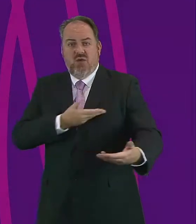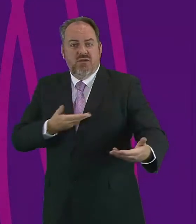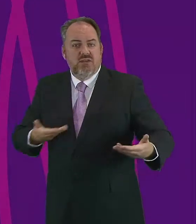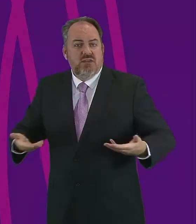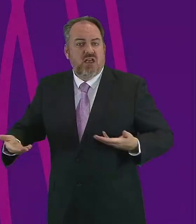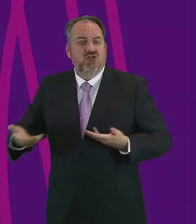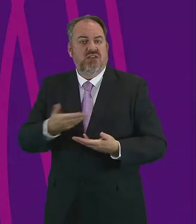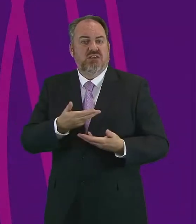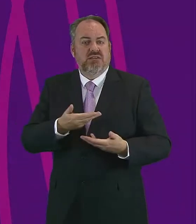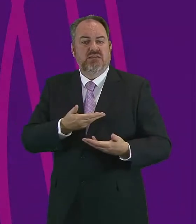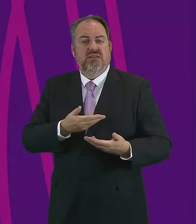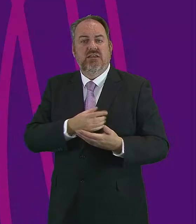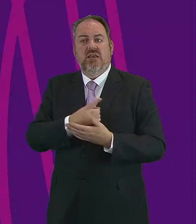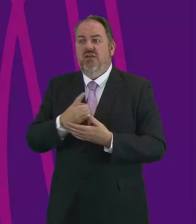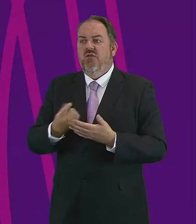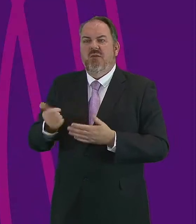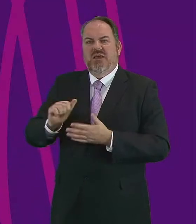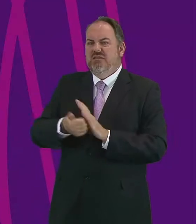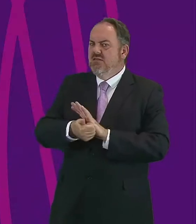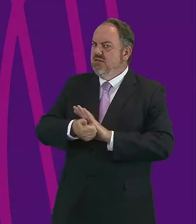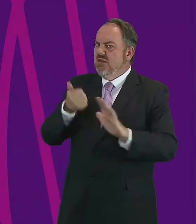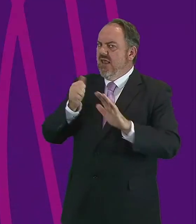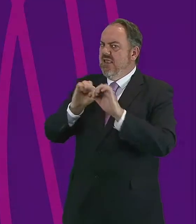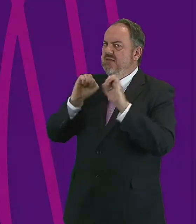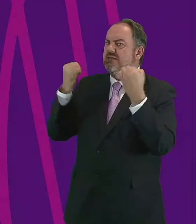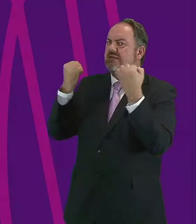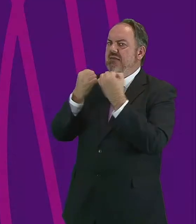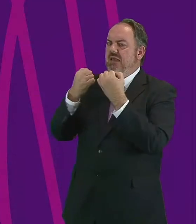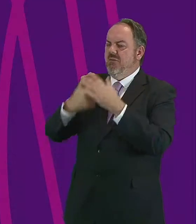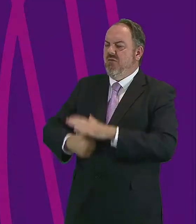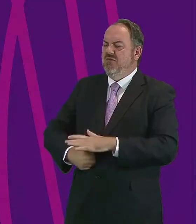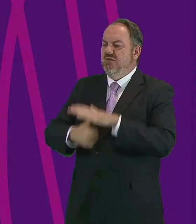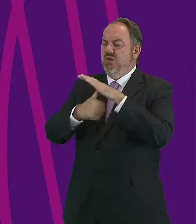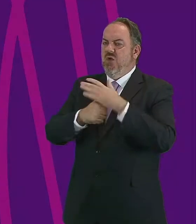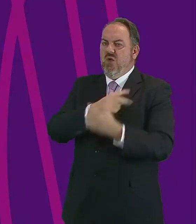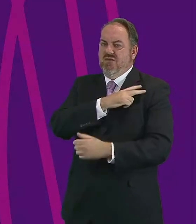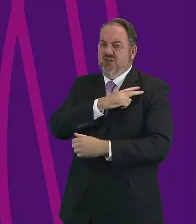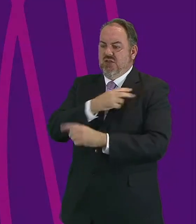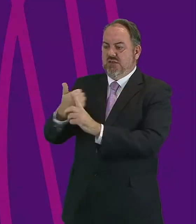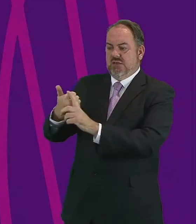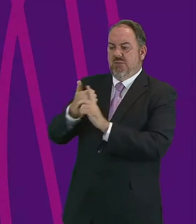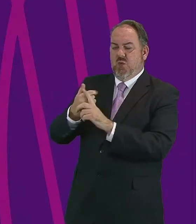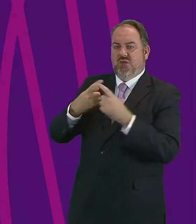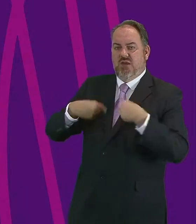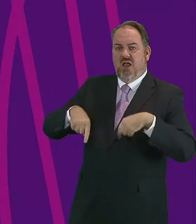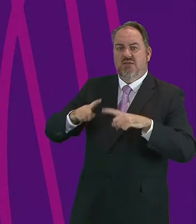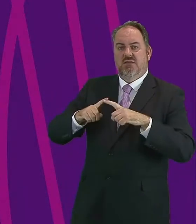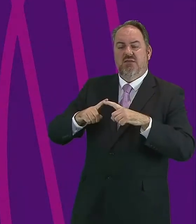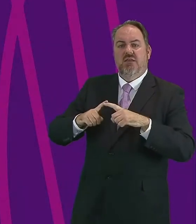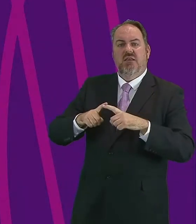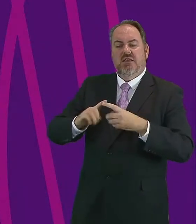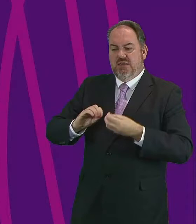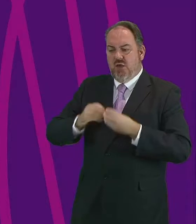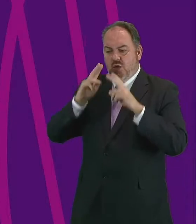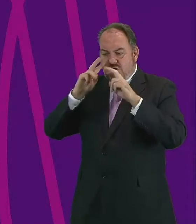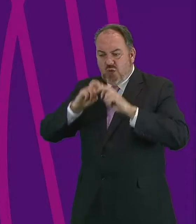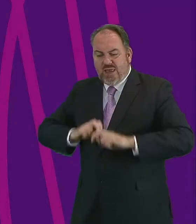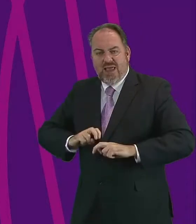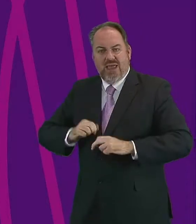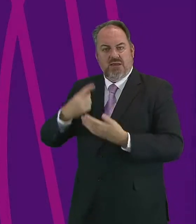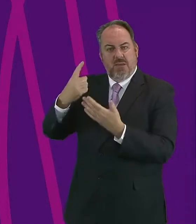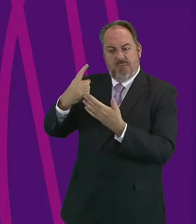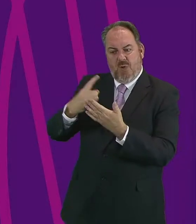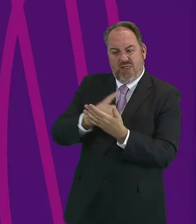by, I have to say, a very talented team of officials who support me in this, with individual policy areas